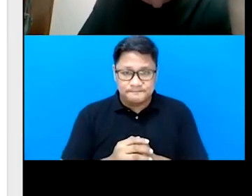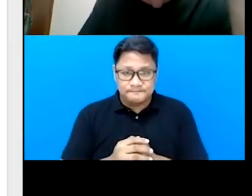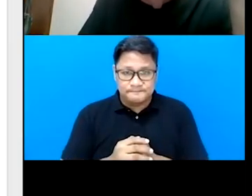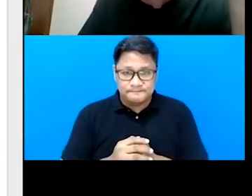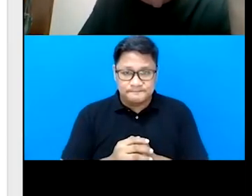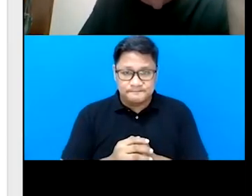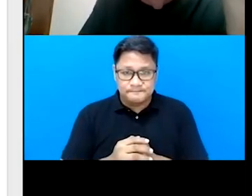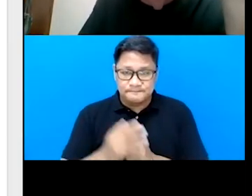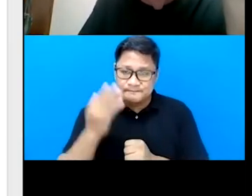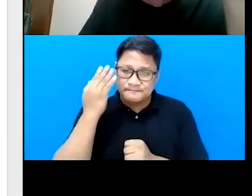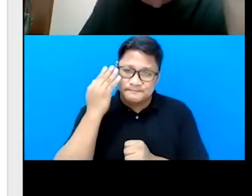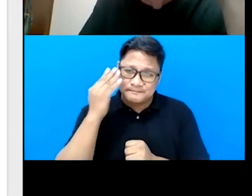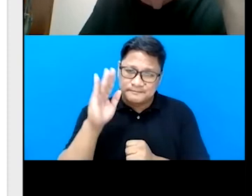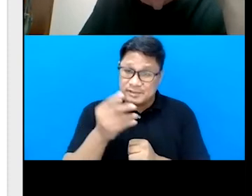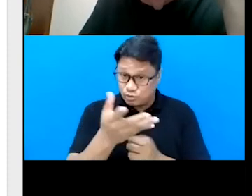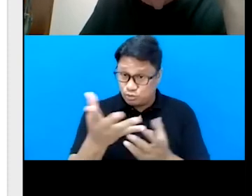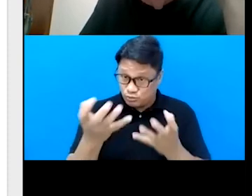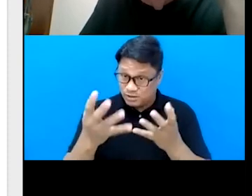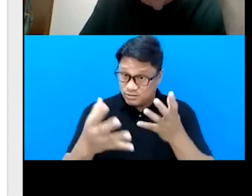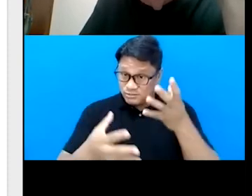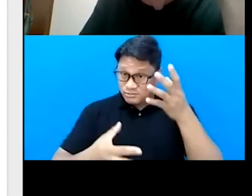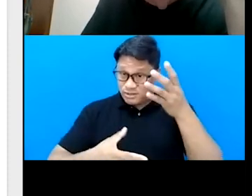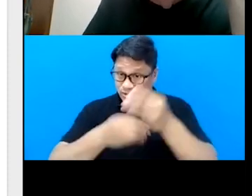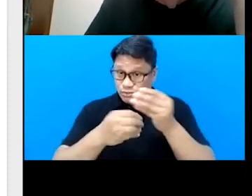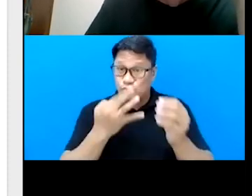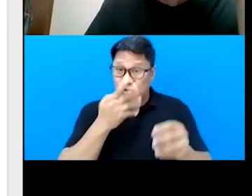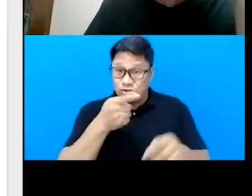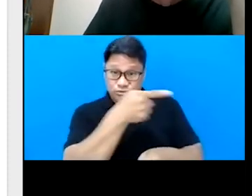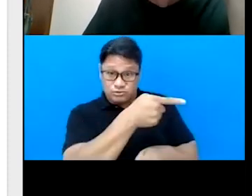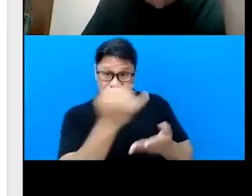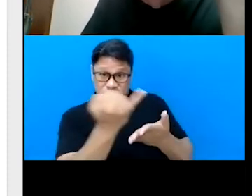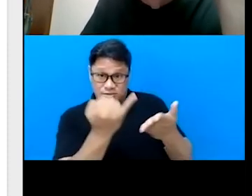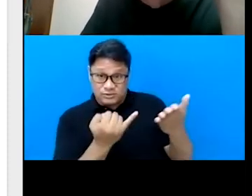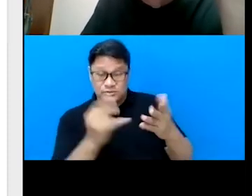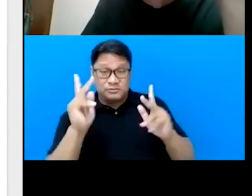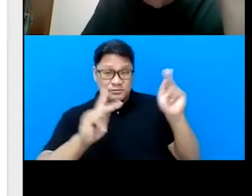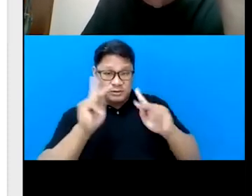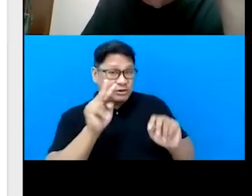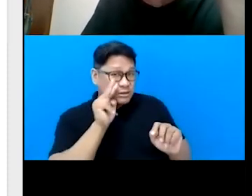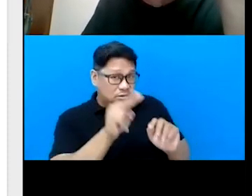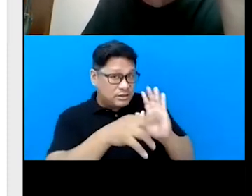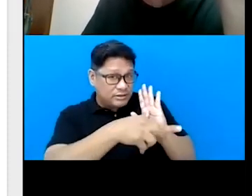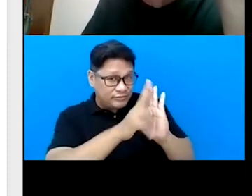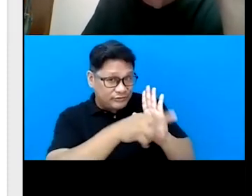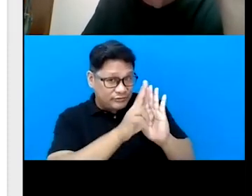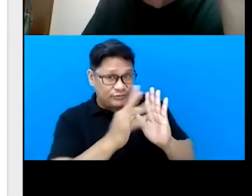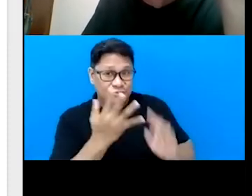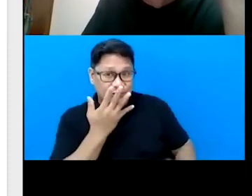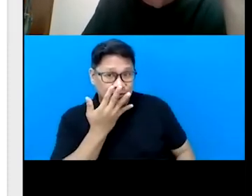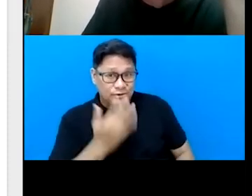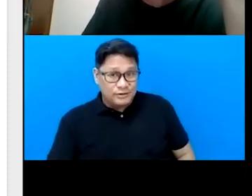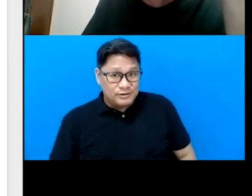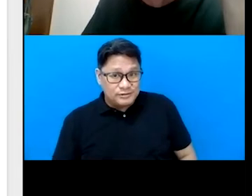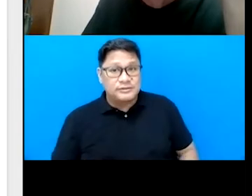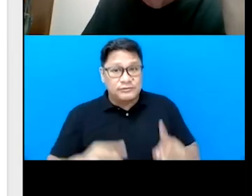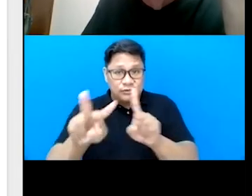I don't know if you want to add colors in the drawing, so then people will have more chance to review colors, the vocabulary